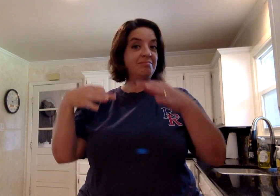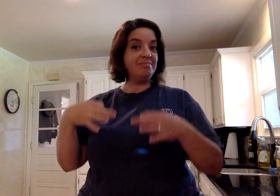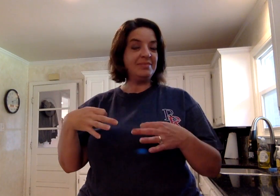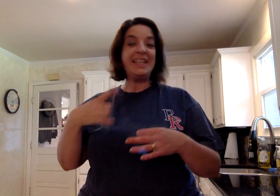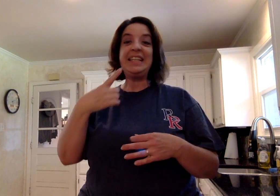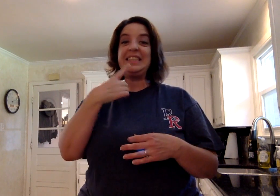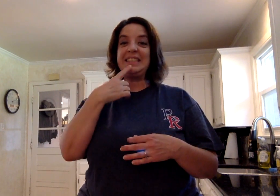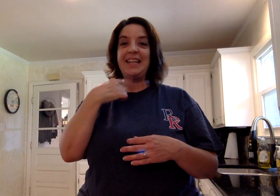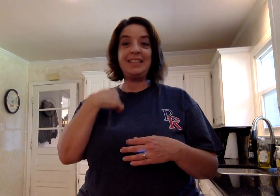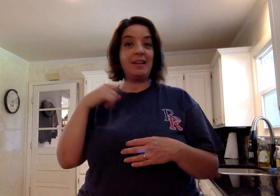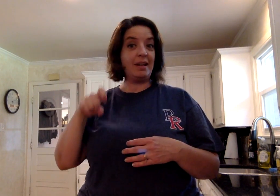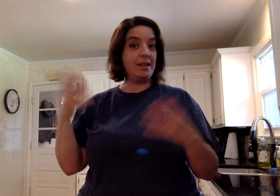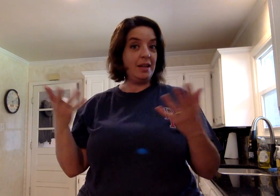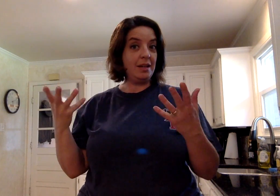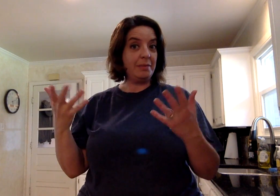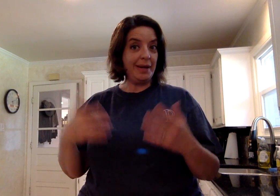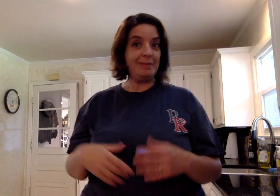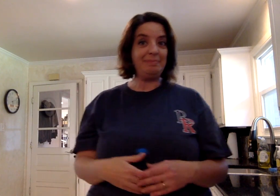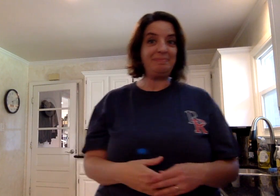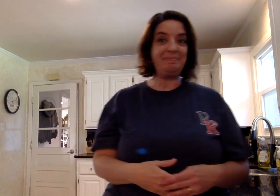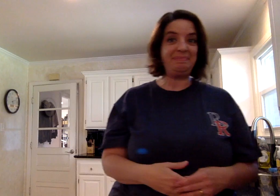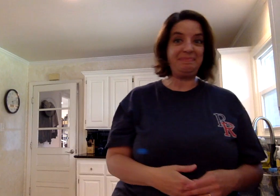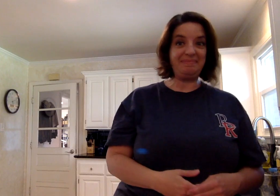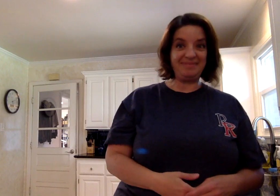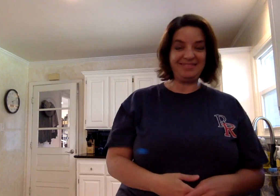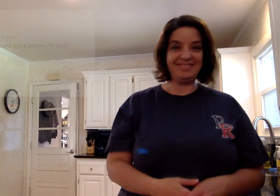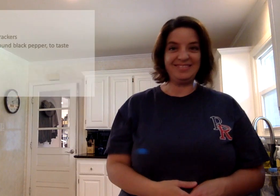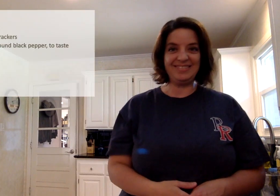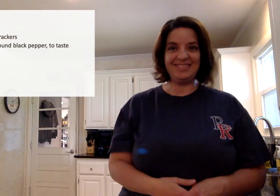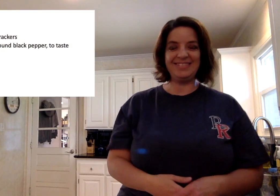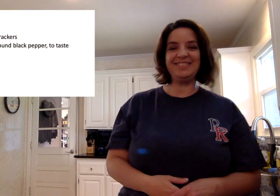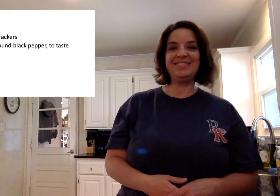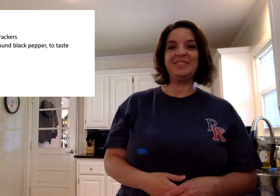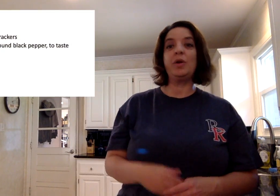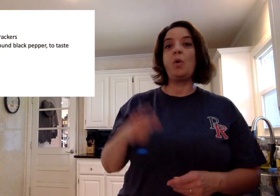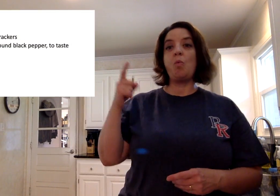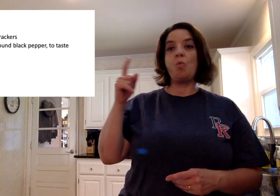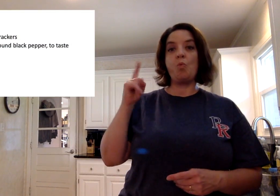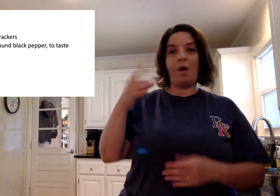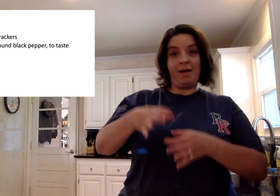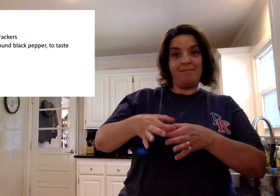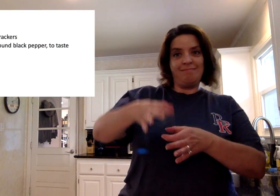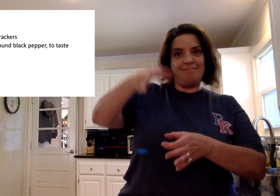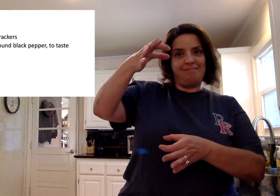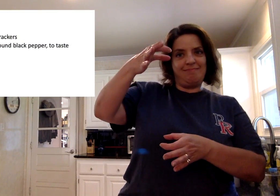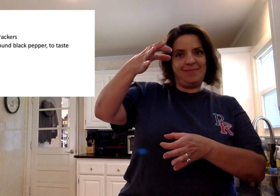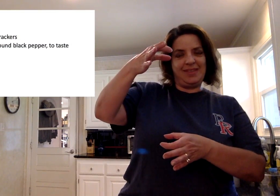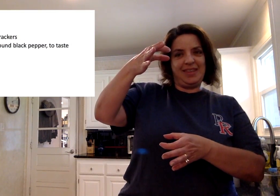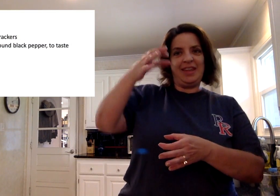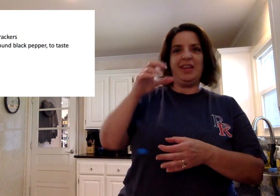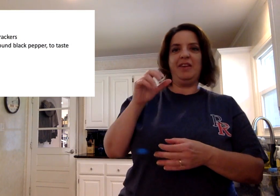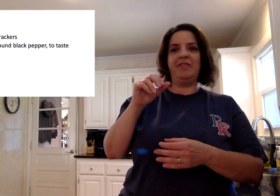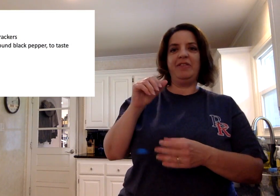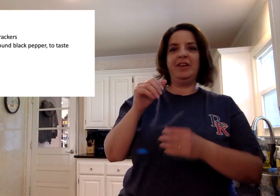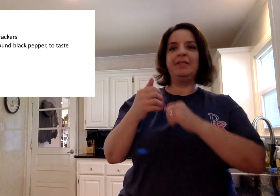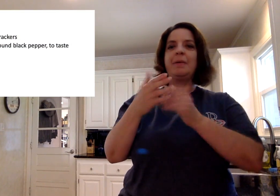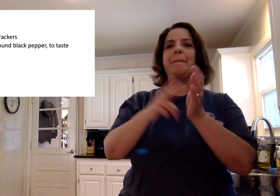The recipe says we need the following ingredients. 1